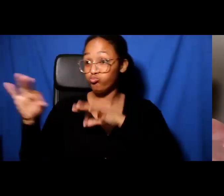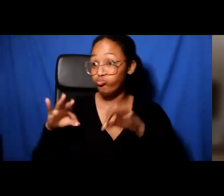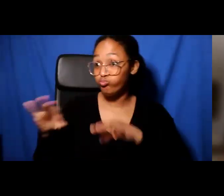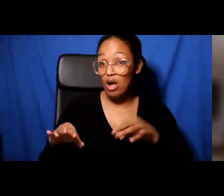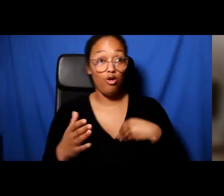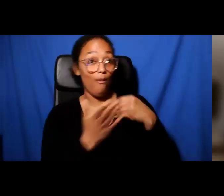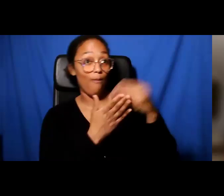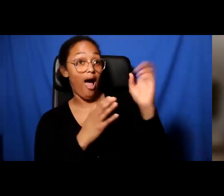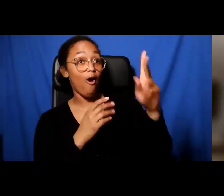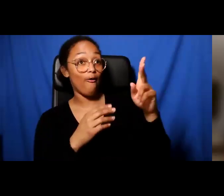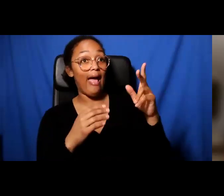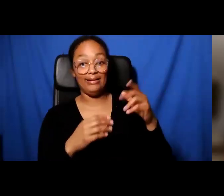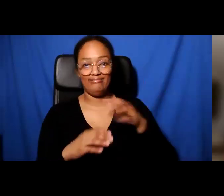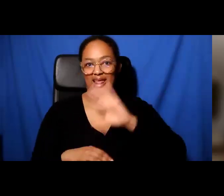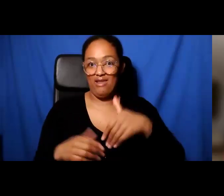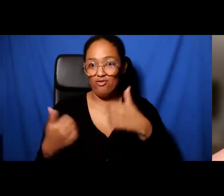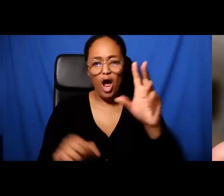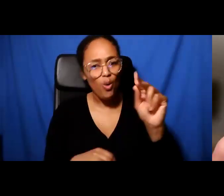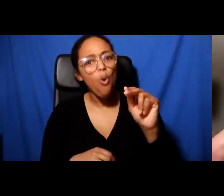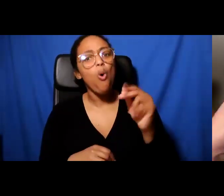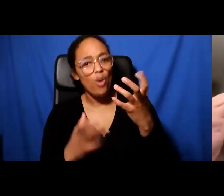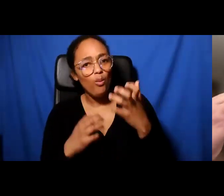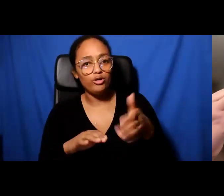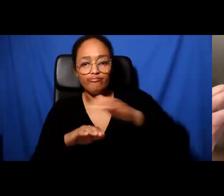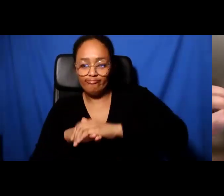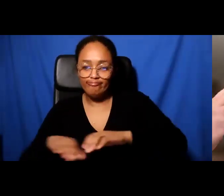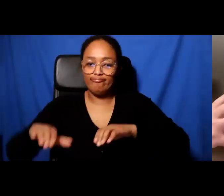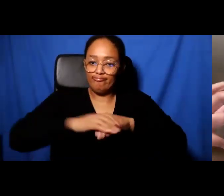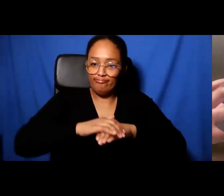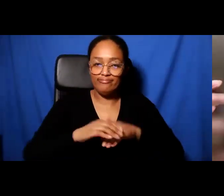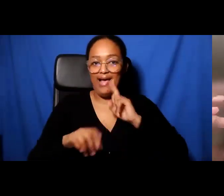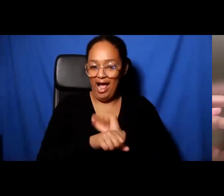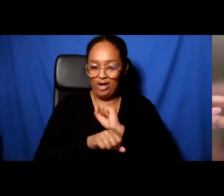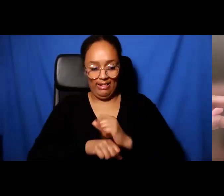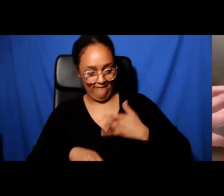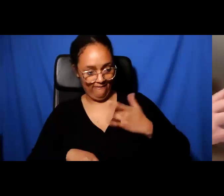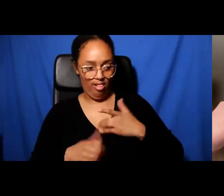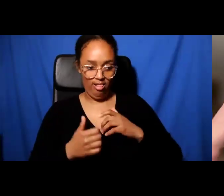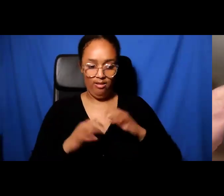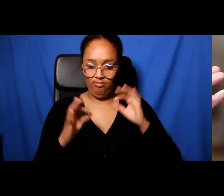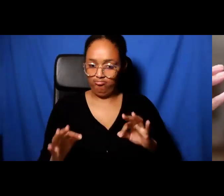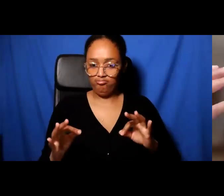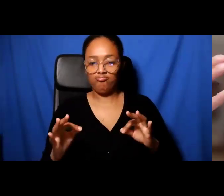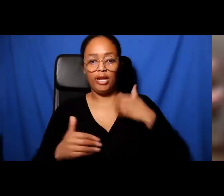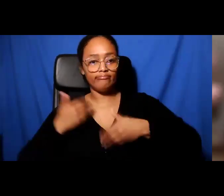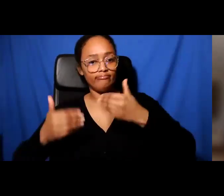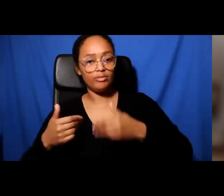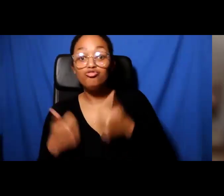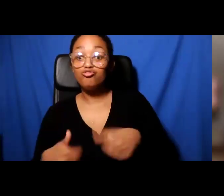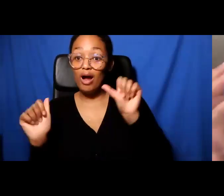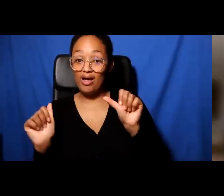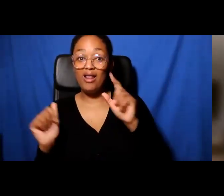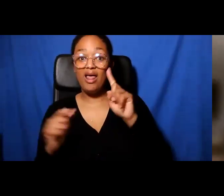jump around. We get in front of the mirror. These are all experiences that make us believe. And once you have belief, it's so